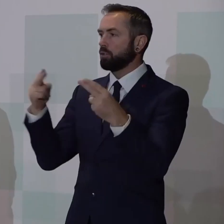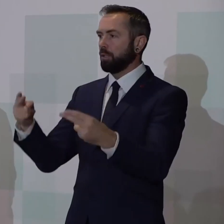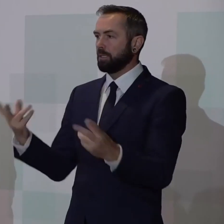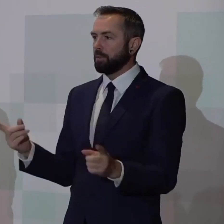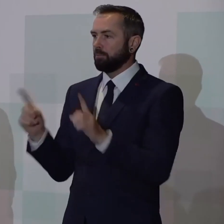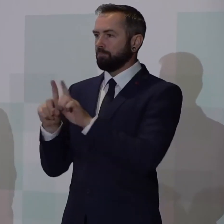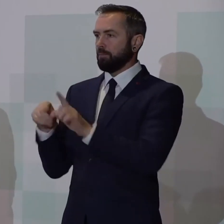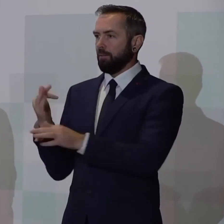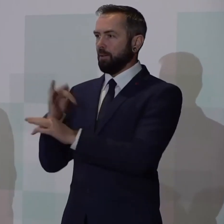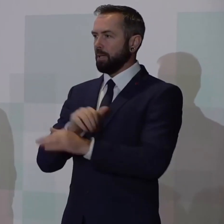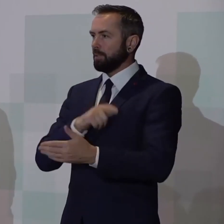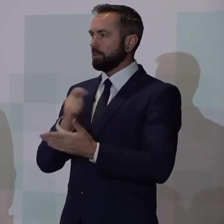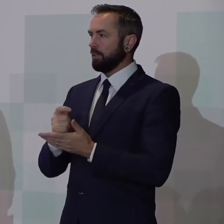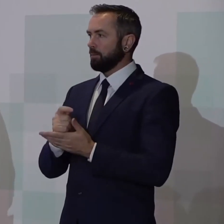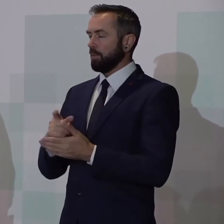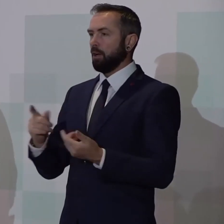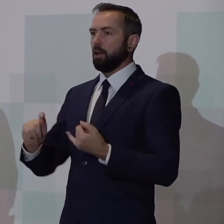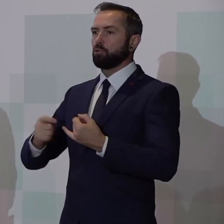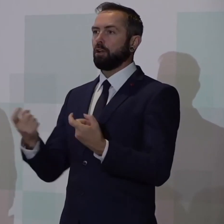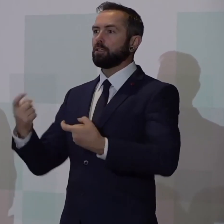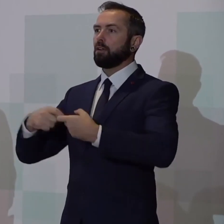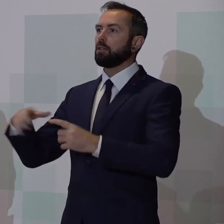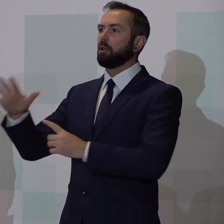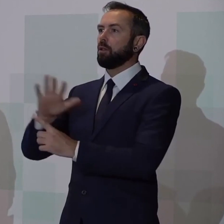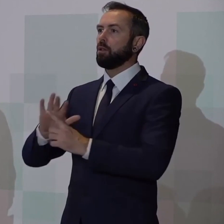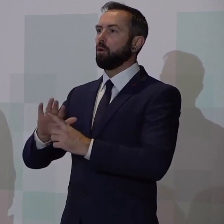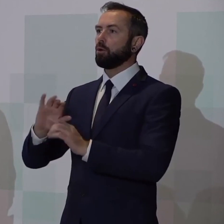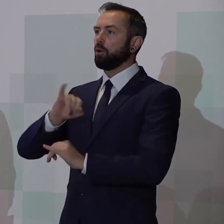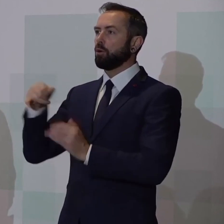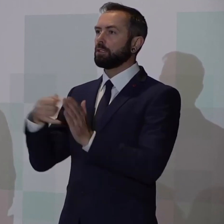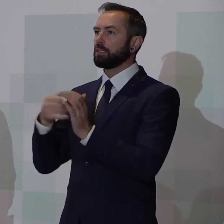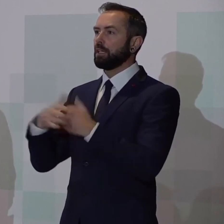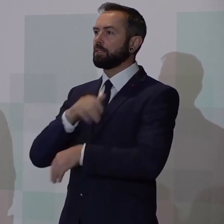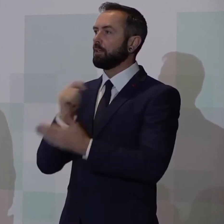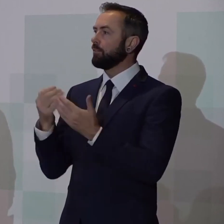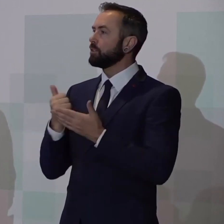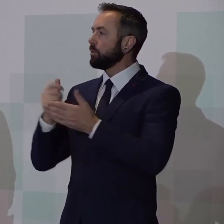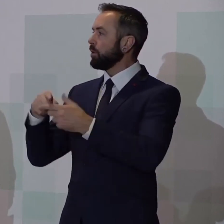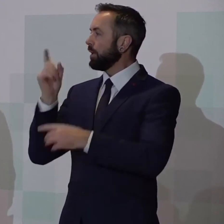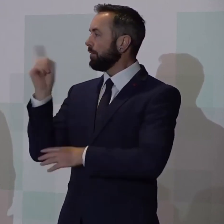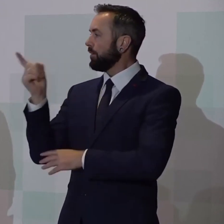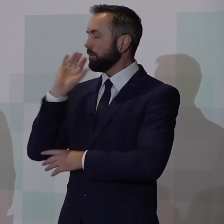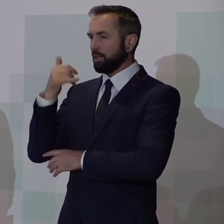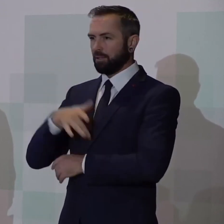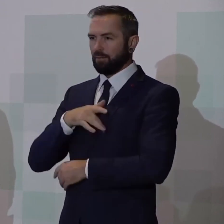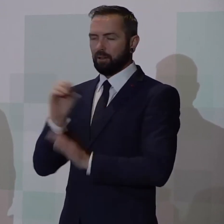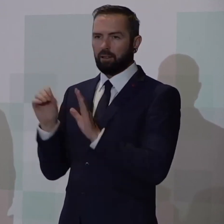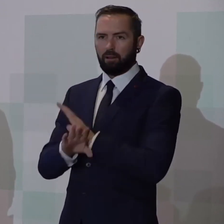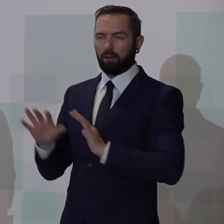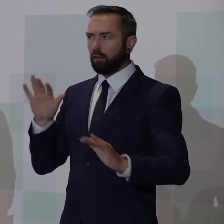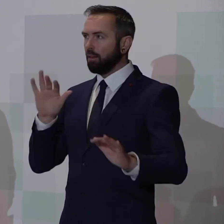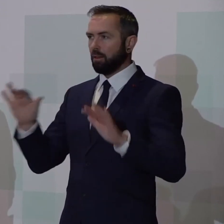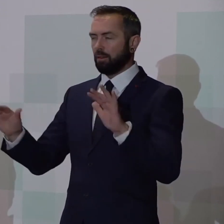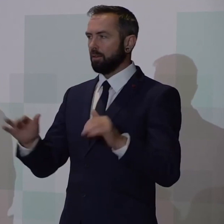at this time. I tried to contact local organisations at the time for support and advice because I was lost, confused and deeply